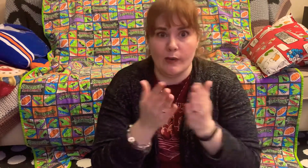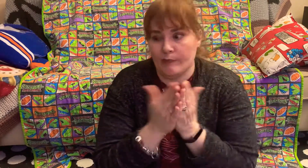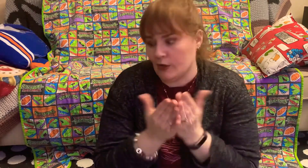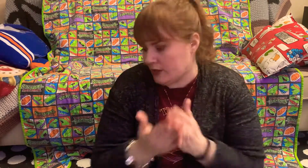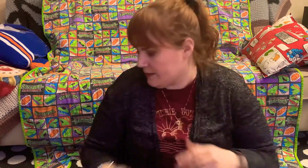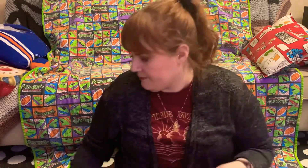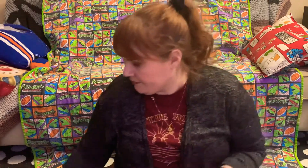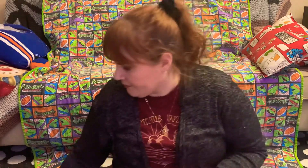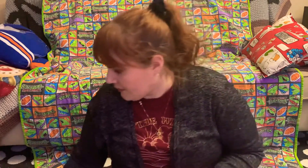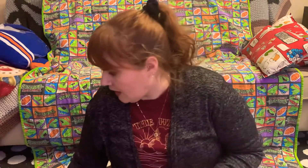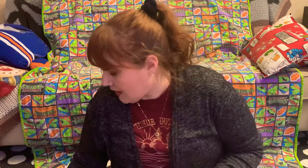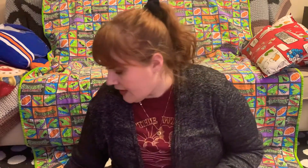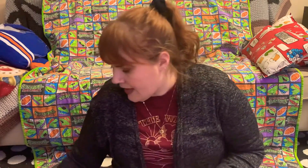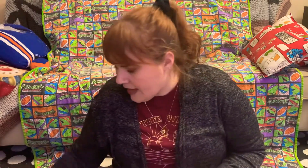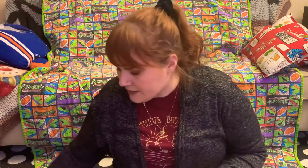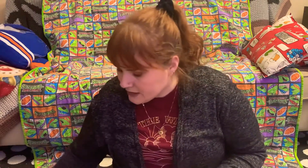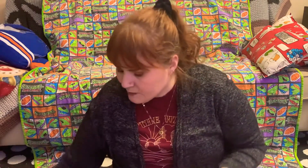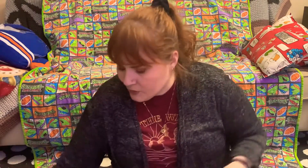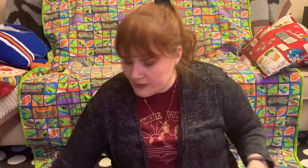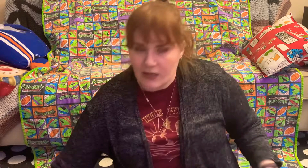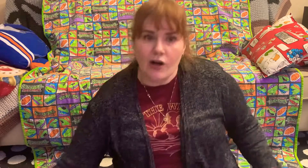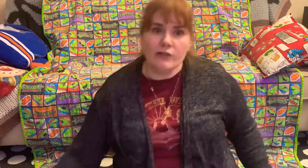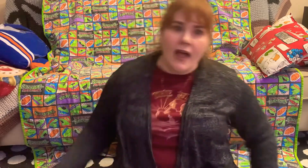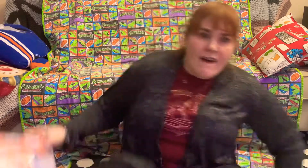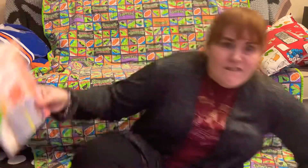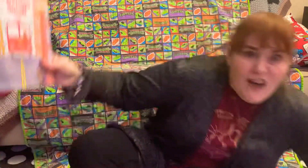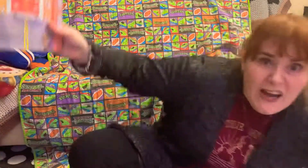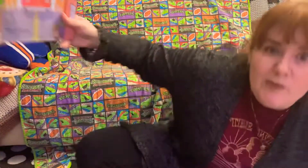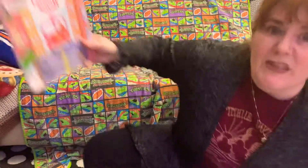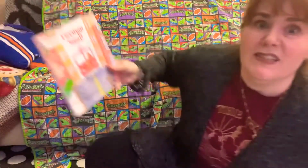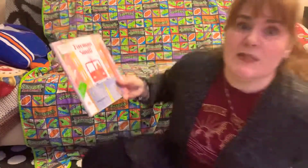book. And this book is called Fireman Small.